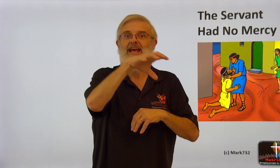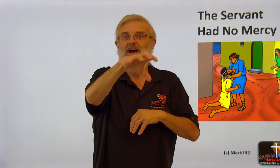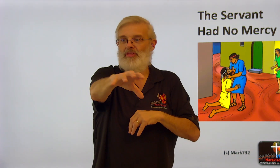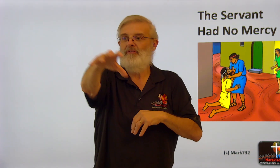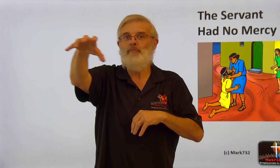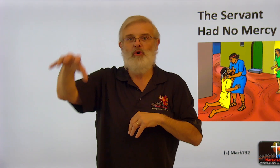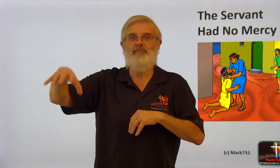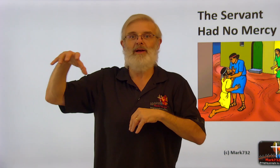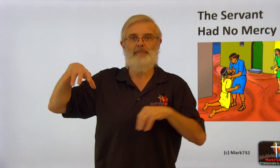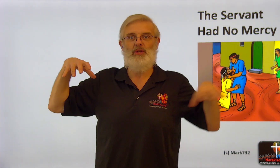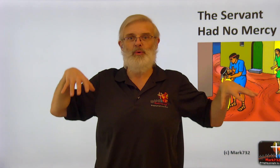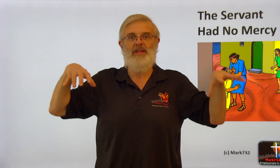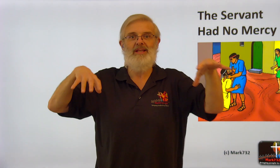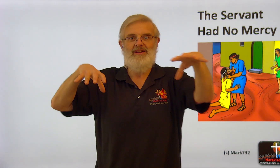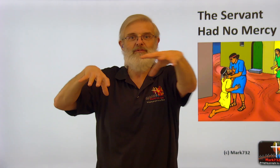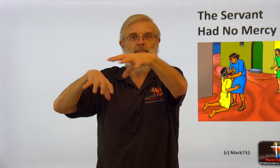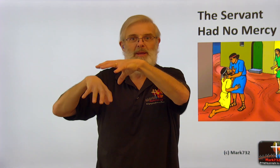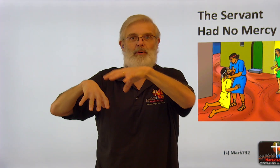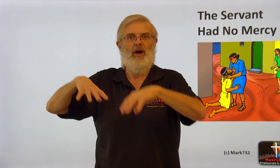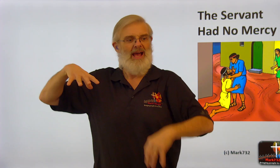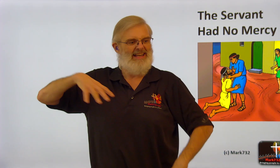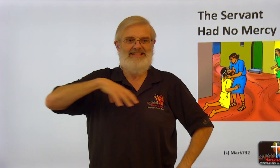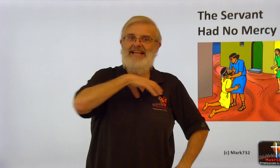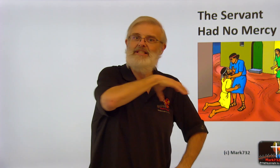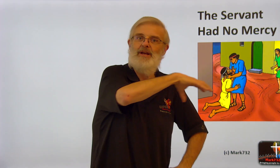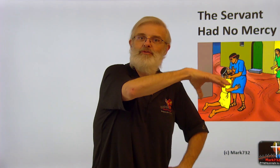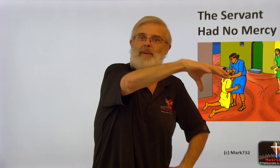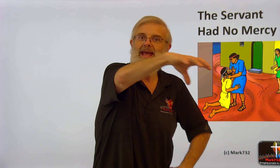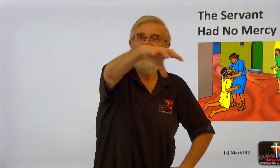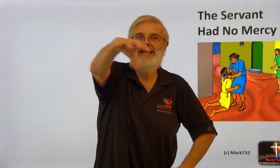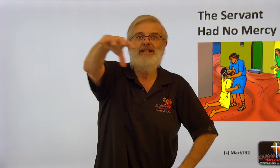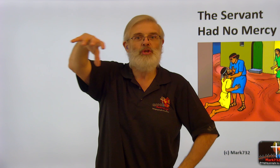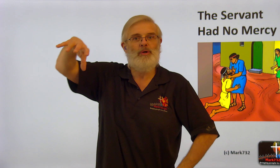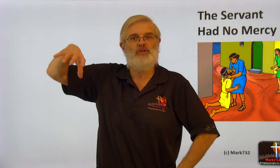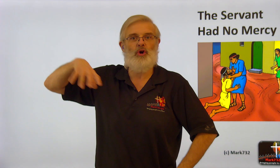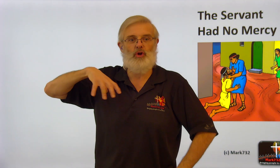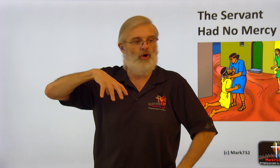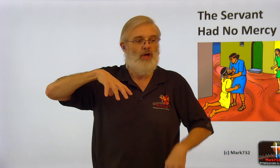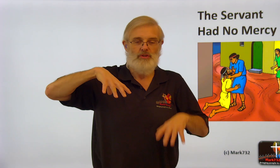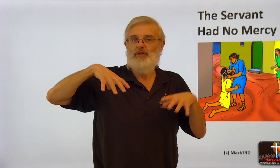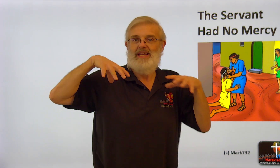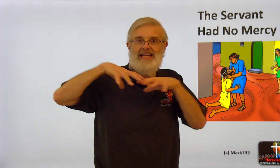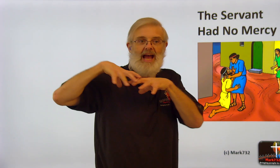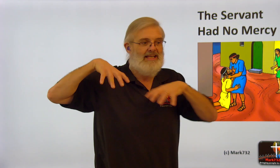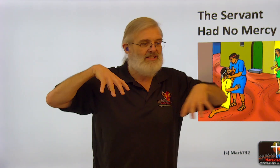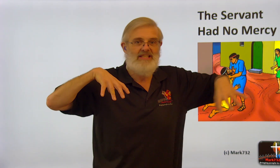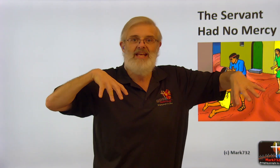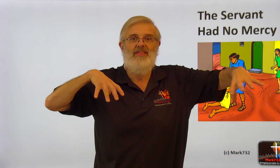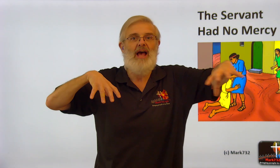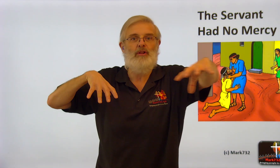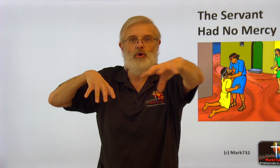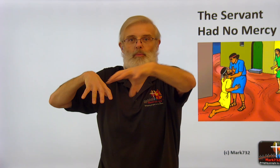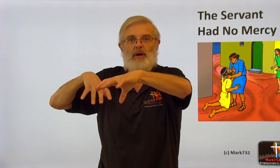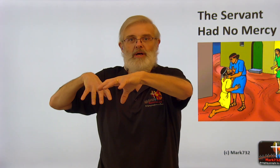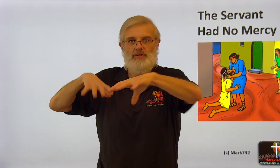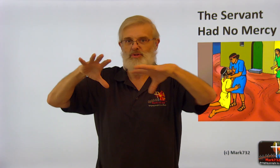the movement between the different people. And it's easy if you make it into a circle so you can kind of see that loop. So set that